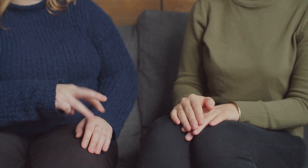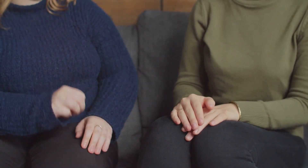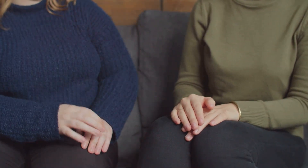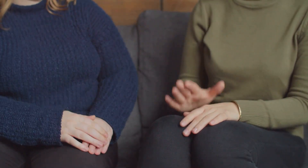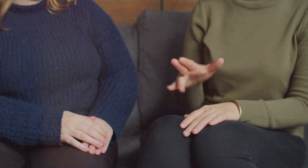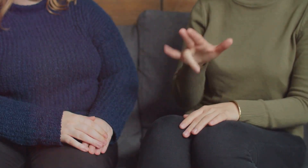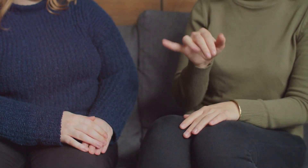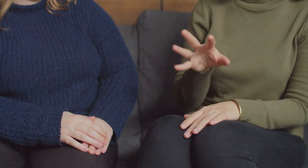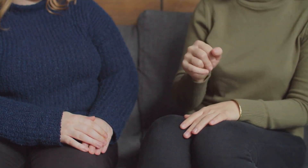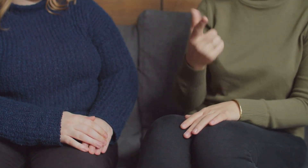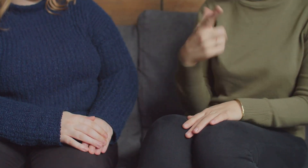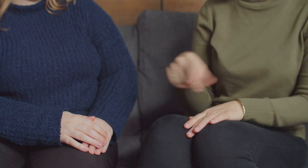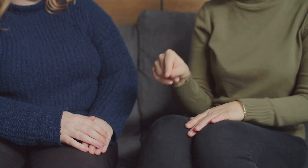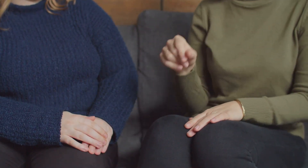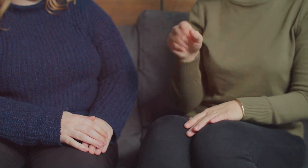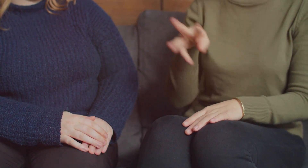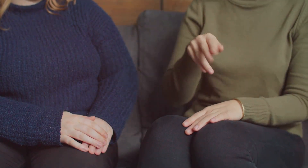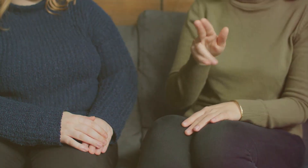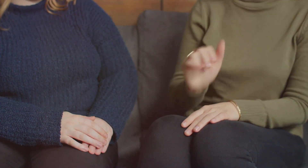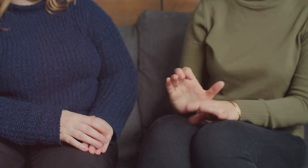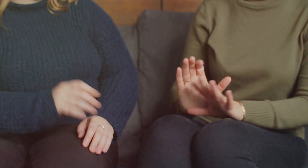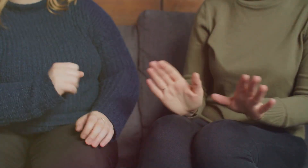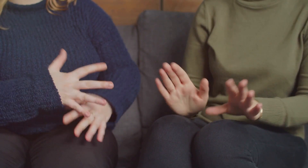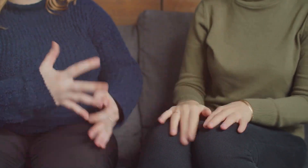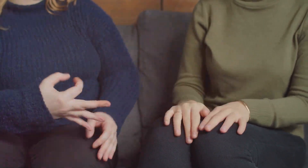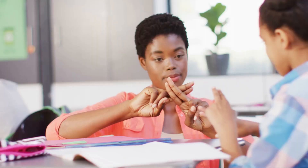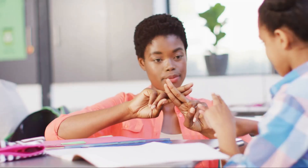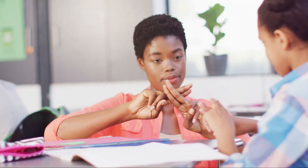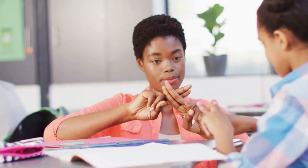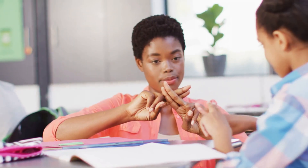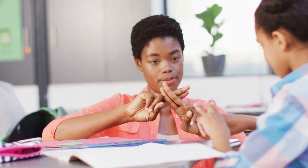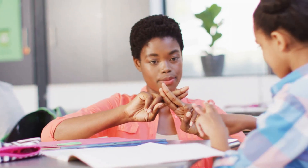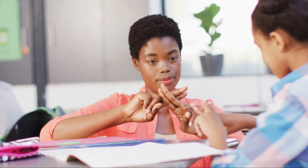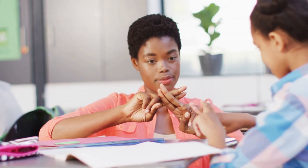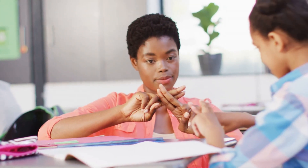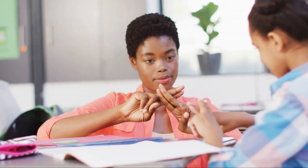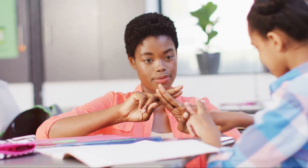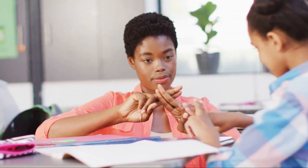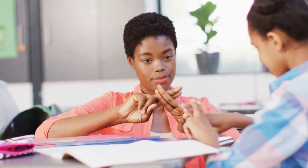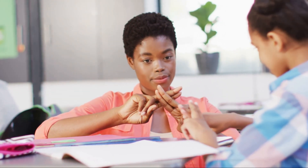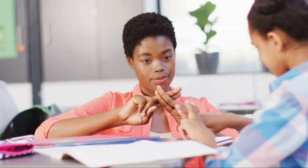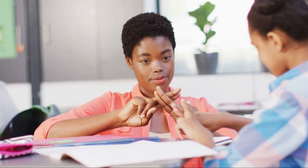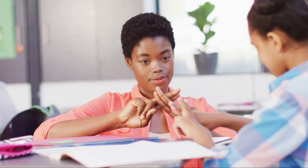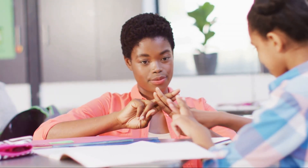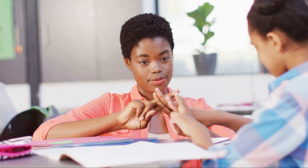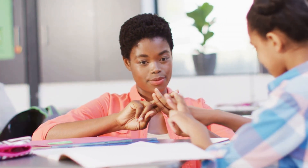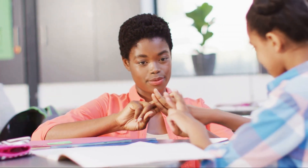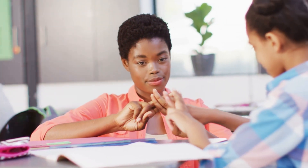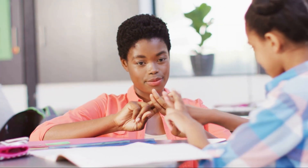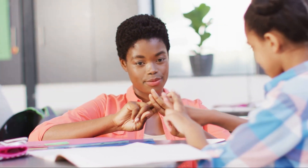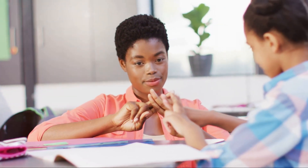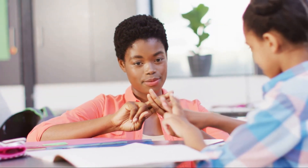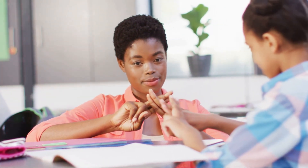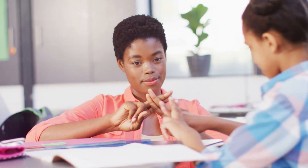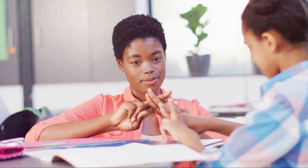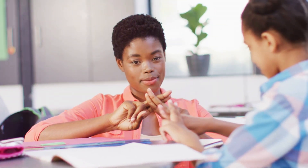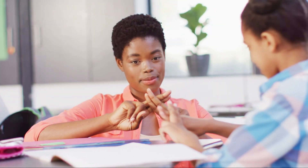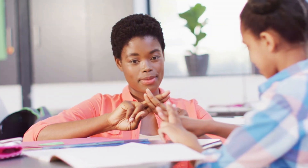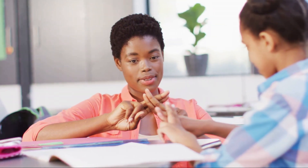attitudes, history, norms, literary traditions, and art. Its roots run deep in the educational backgrounds of the community, where sign